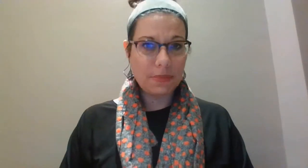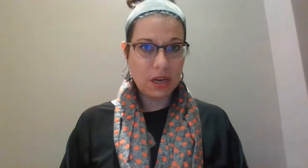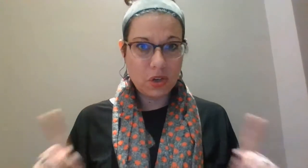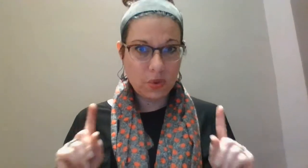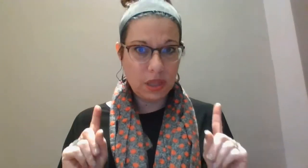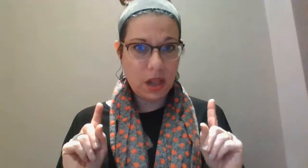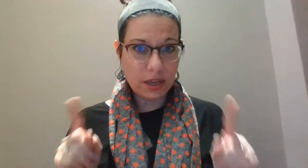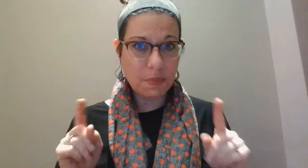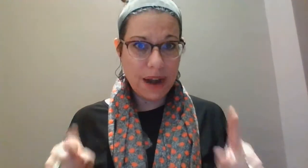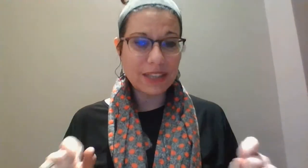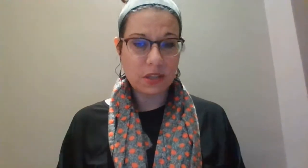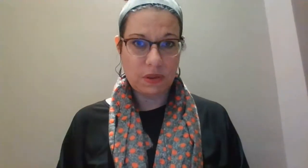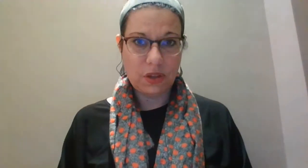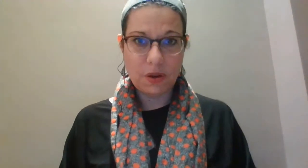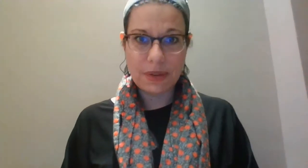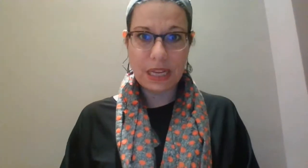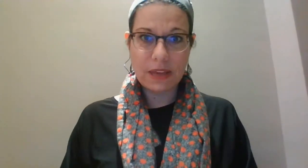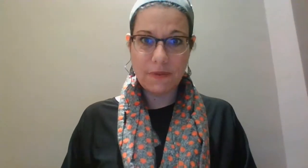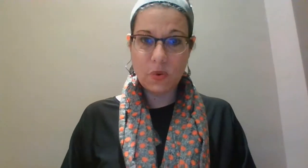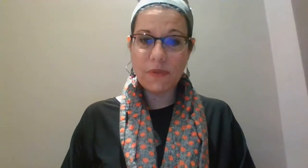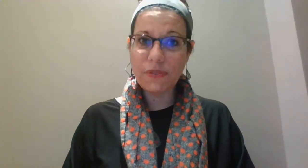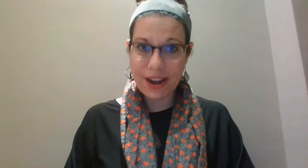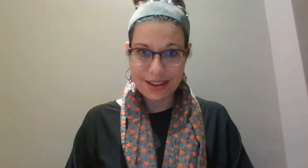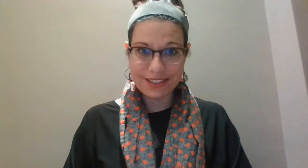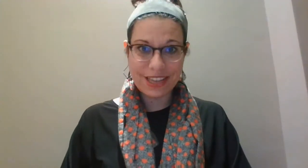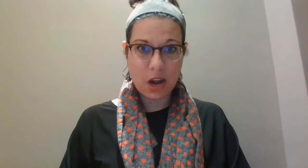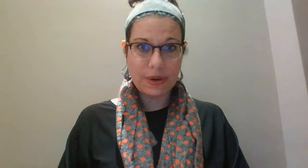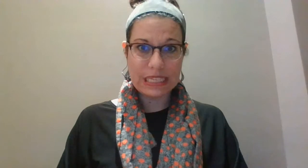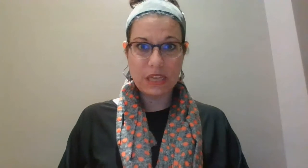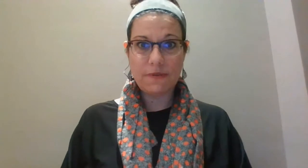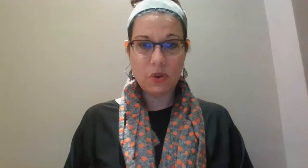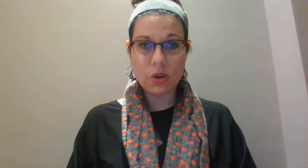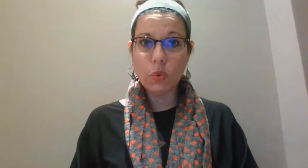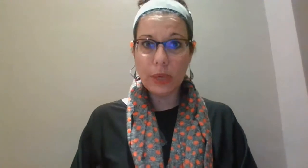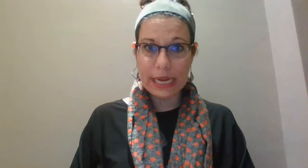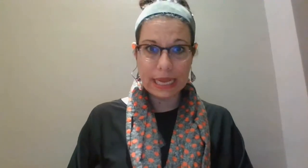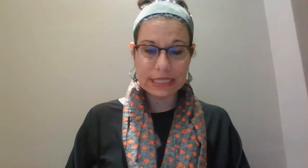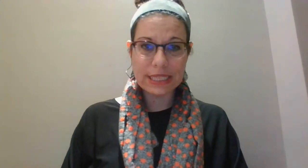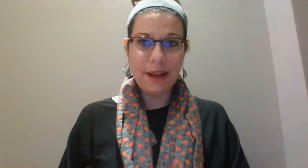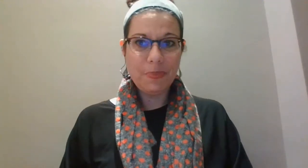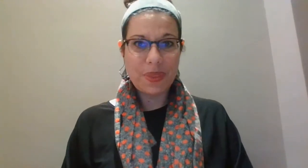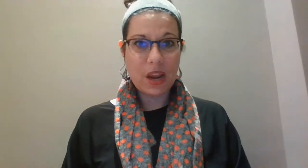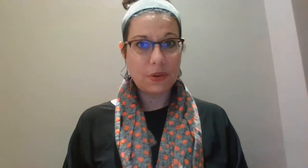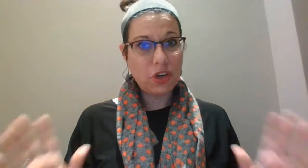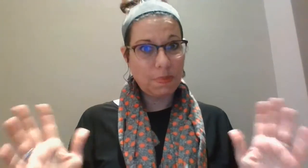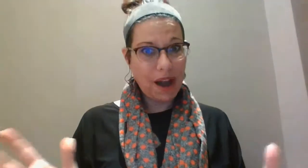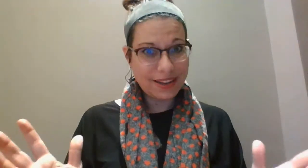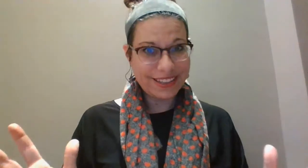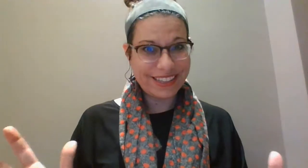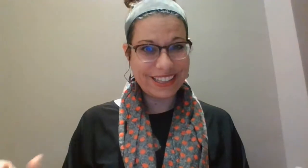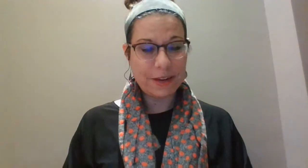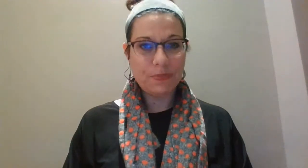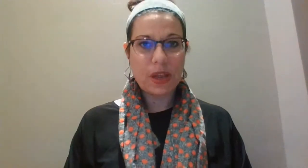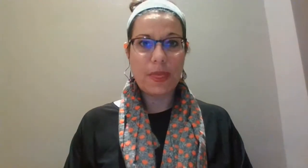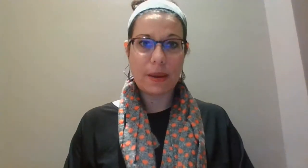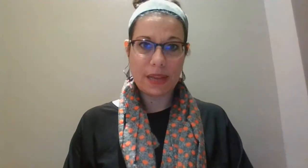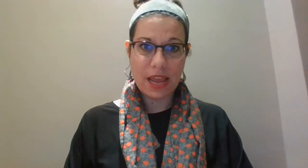going to practice with you. I'm going to give you a phrase and I want to see if you can read it. And then I want you to practice it. And then I'm going to have